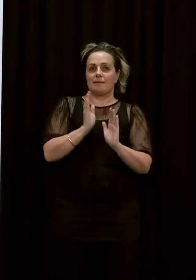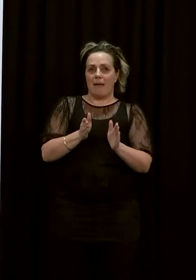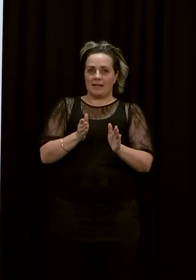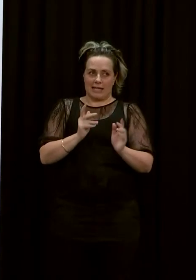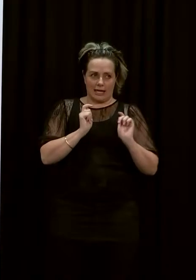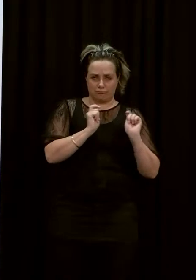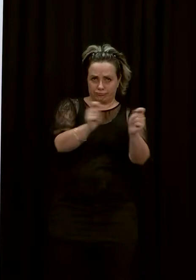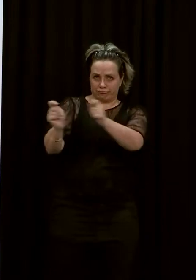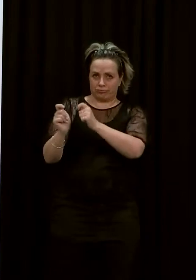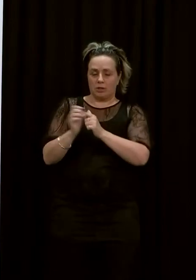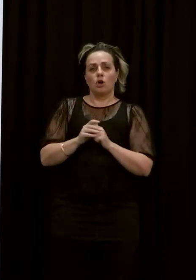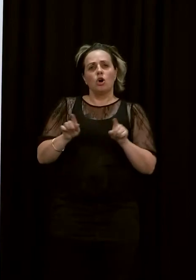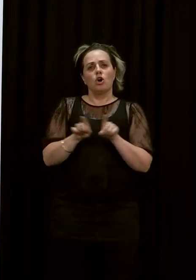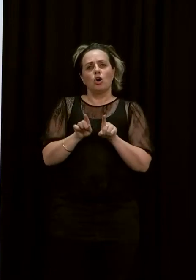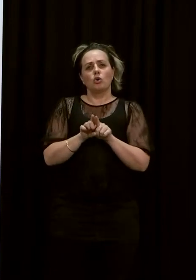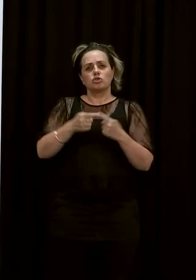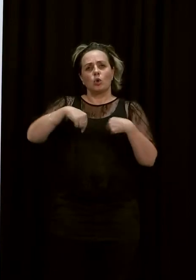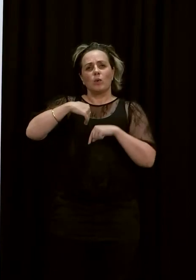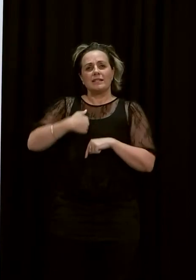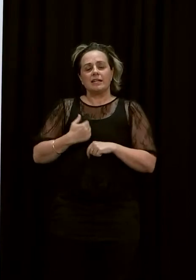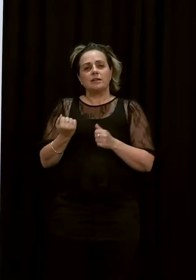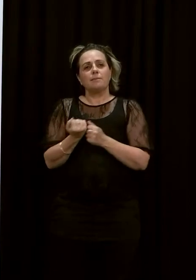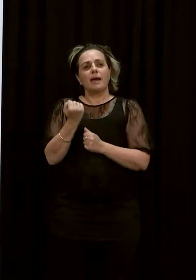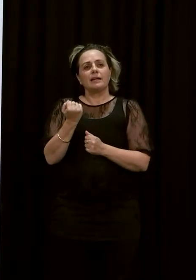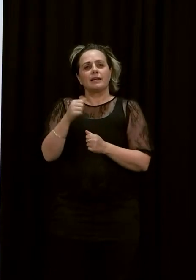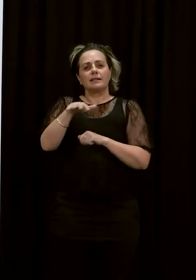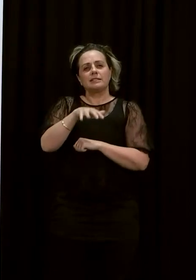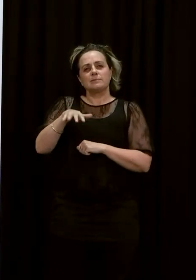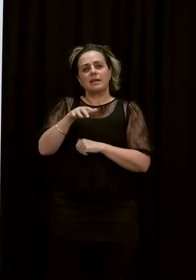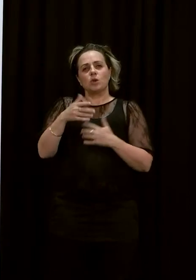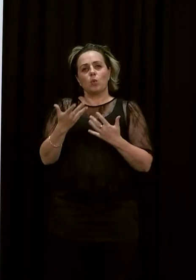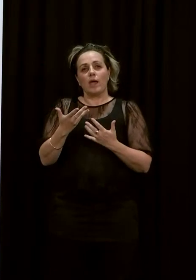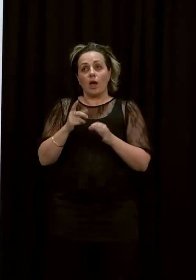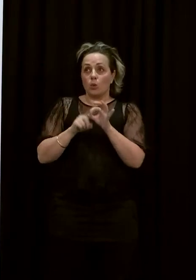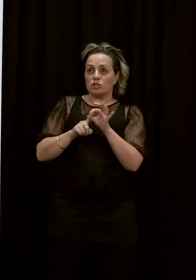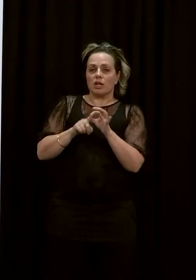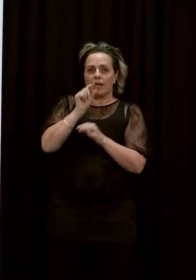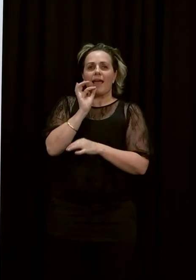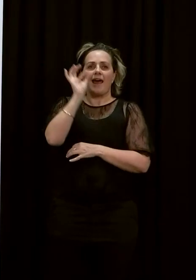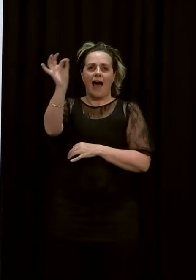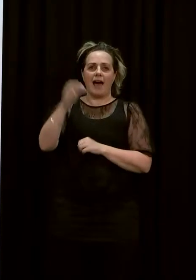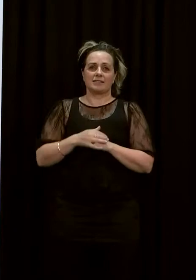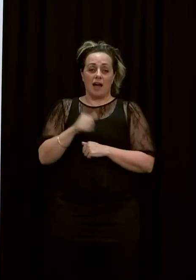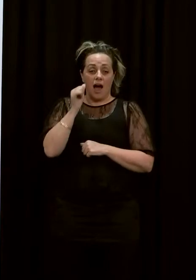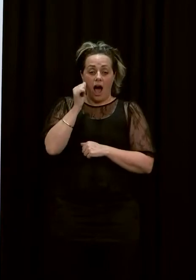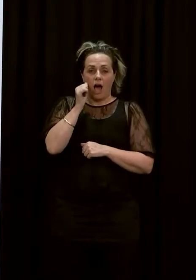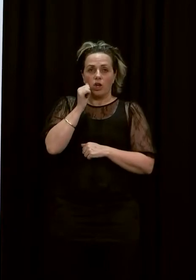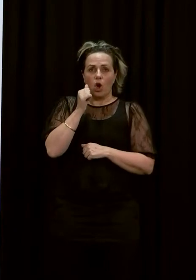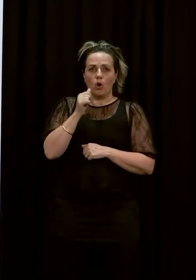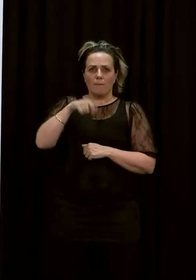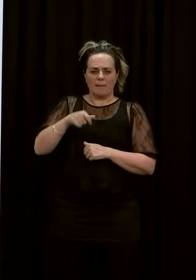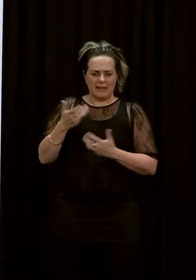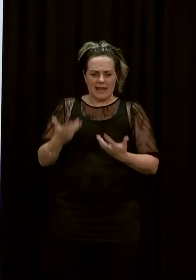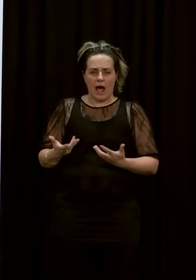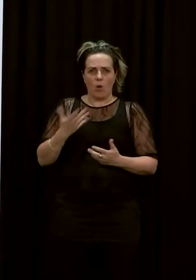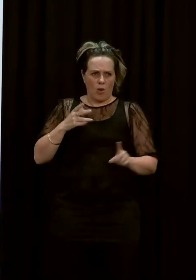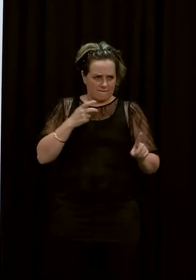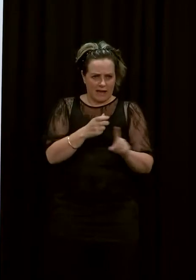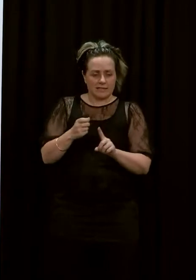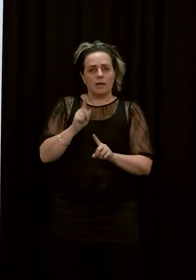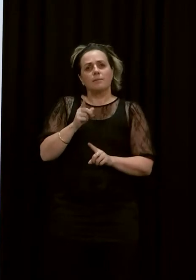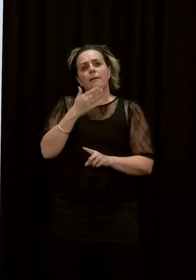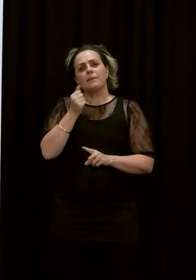secondly, we have to create a space where people can ask questions. And I know people are getting to a point where they just want people vaccinated. Please still be willing